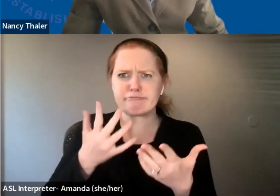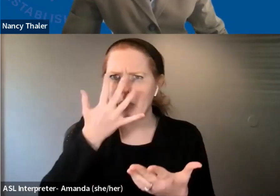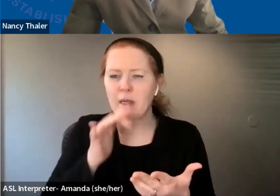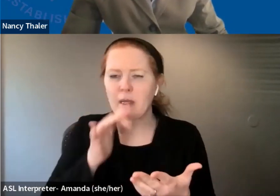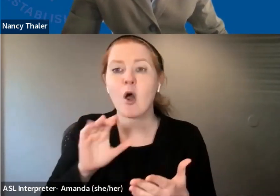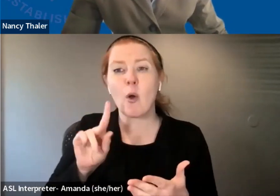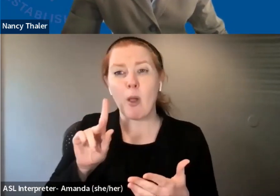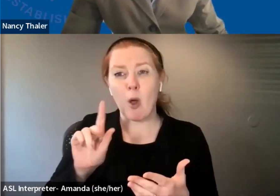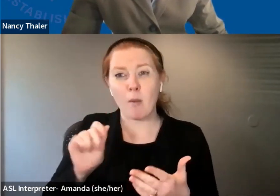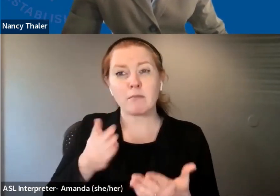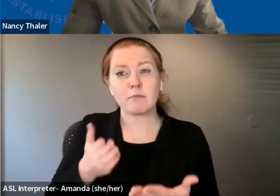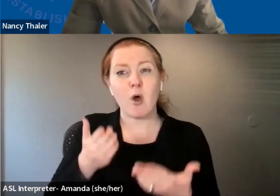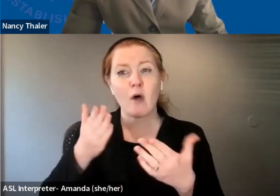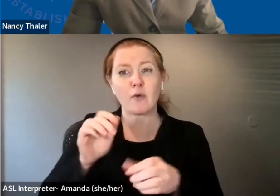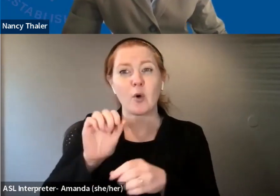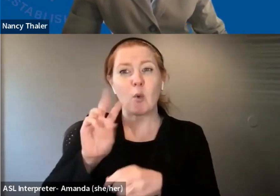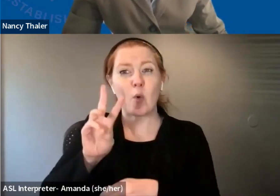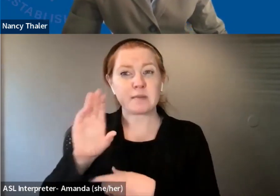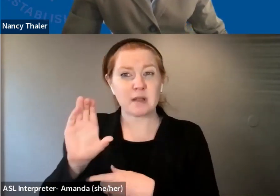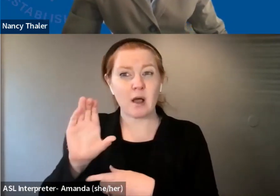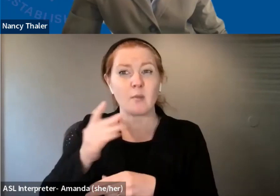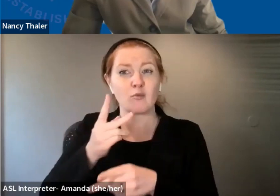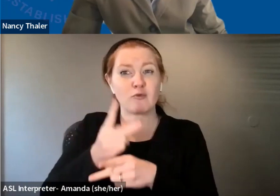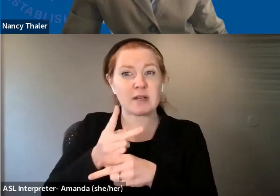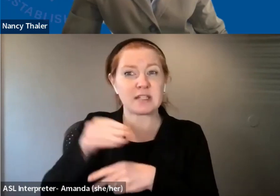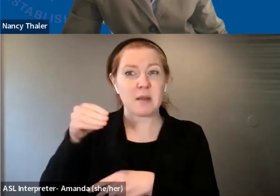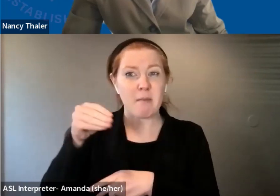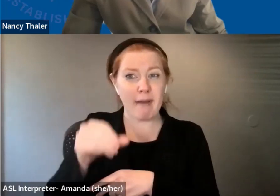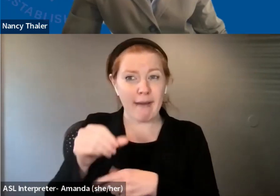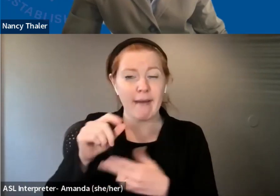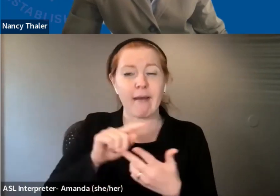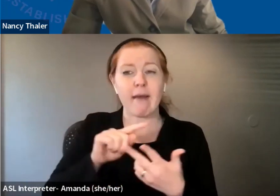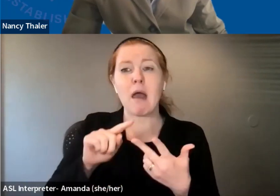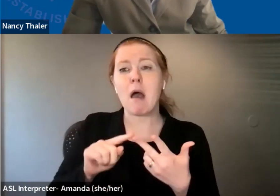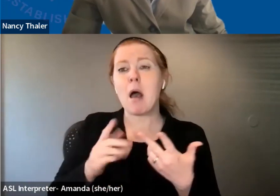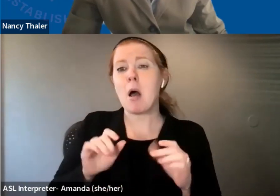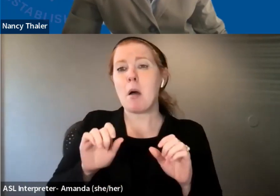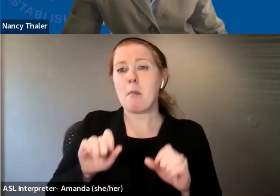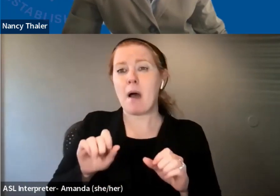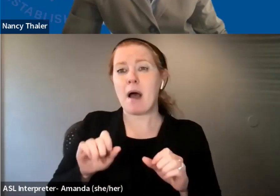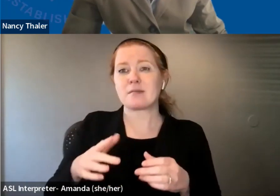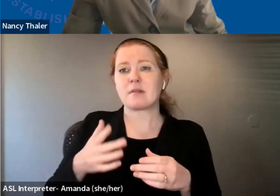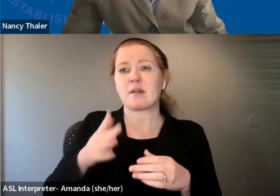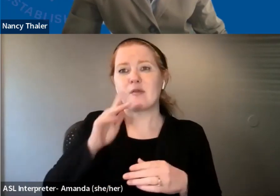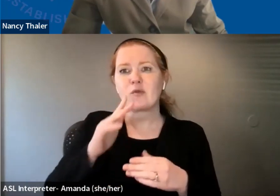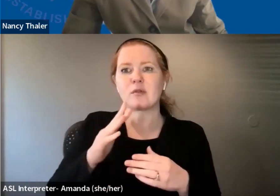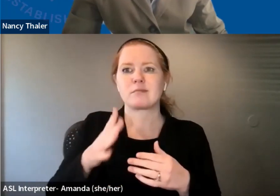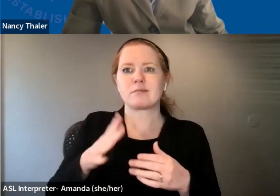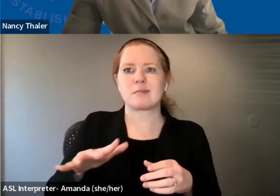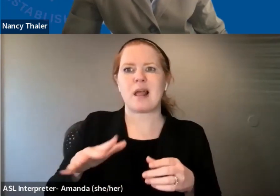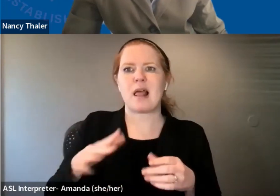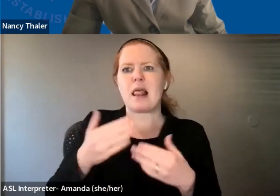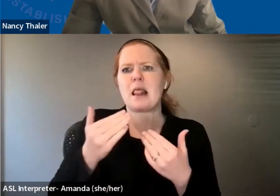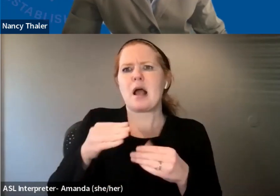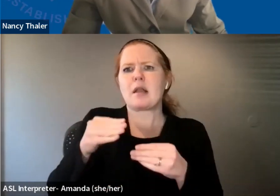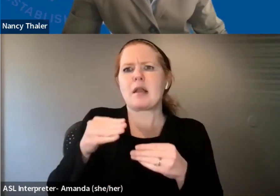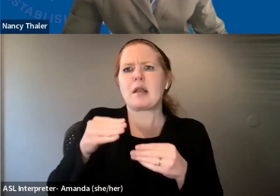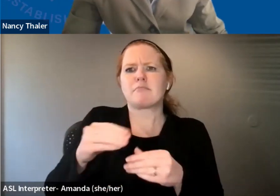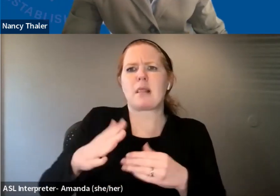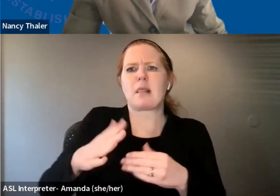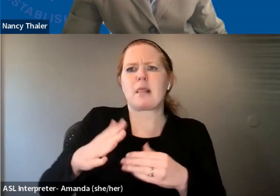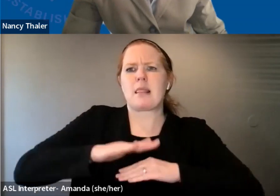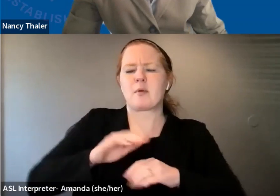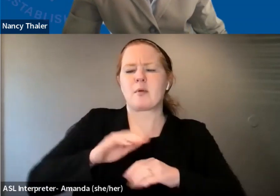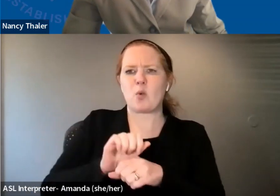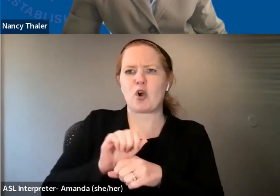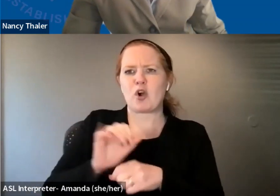that they offer workers' comp, retention pay, and the possibility to compensate for limited worker health insurance in their program.